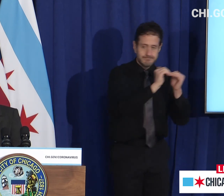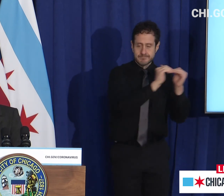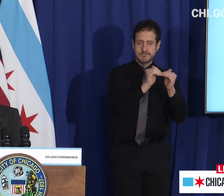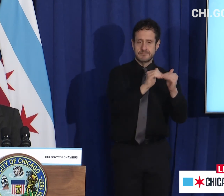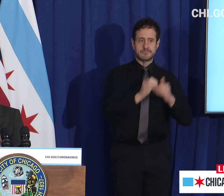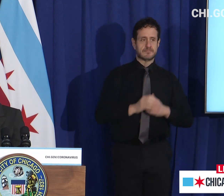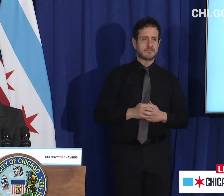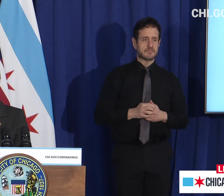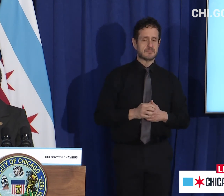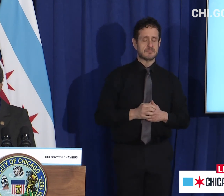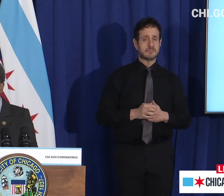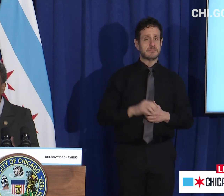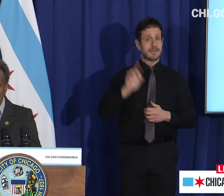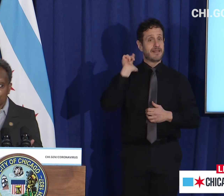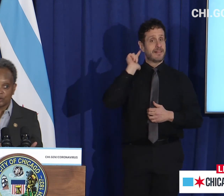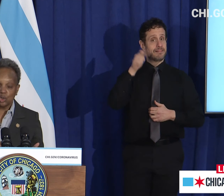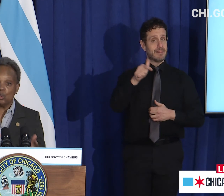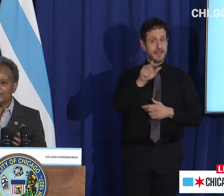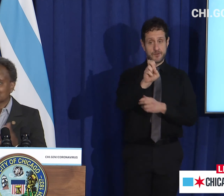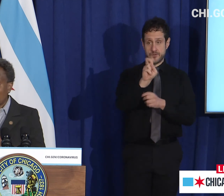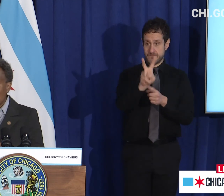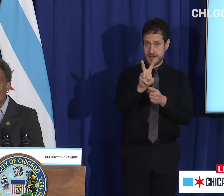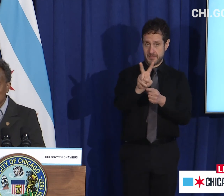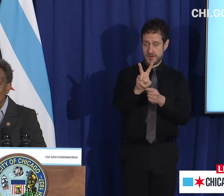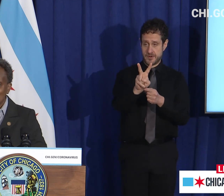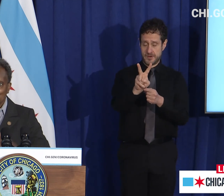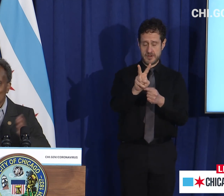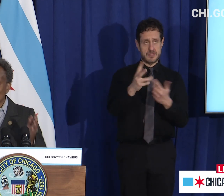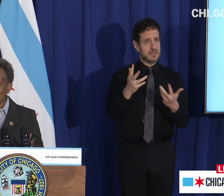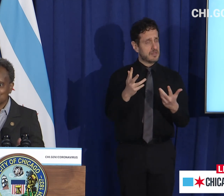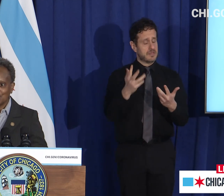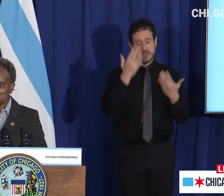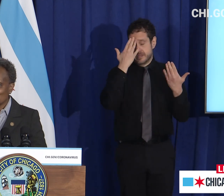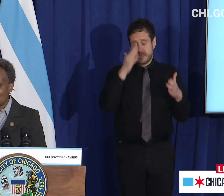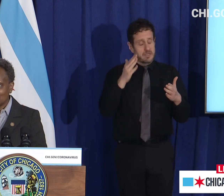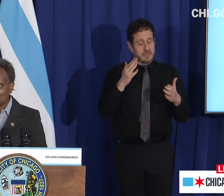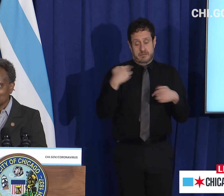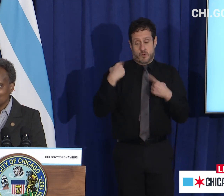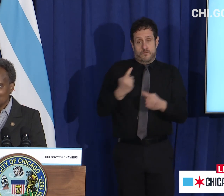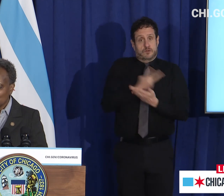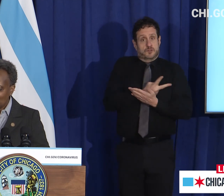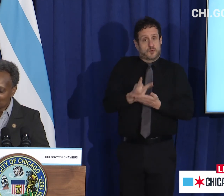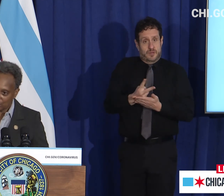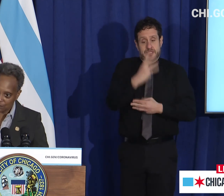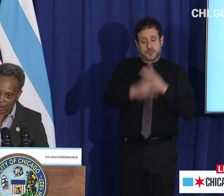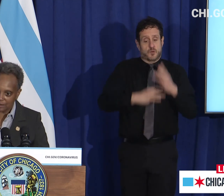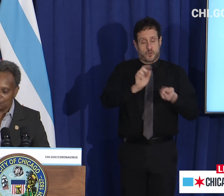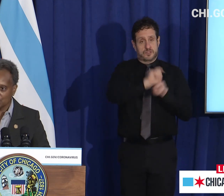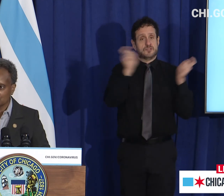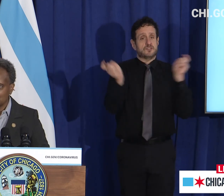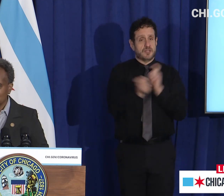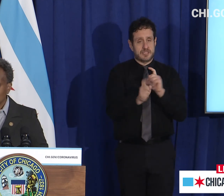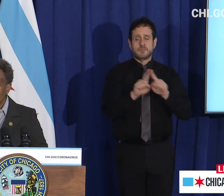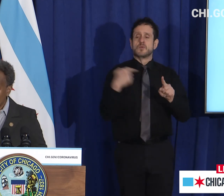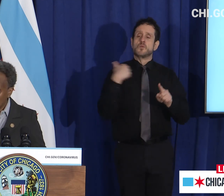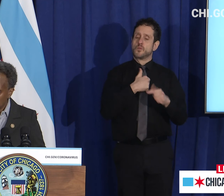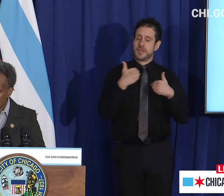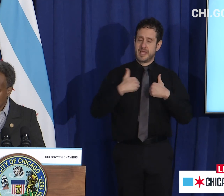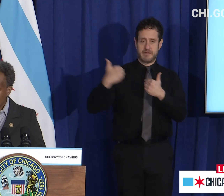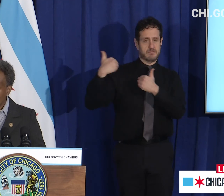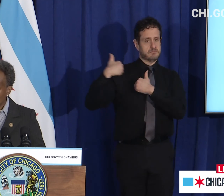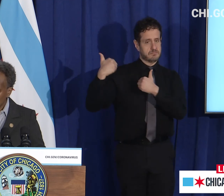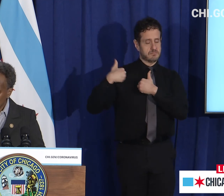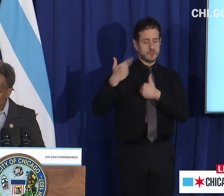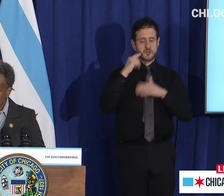in November, right? 2 weeks' time, the world has changed dramatically. But we have a responsibility to